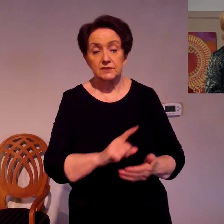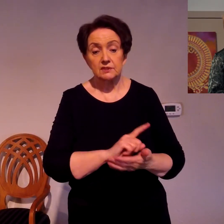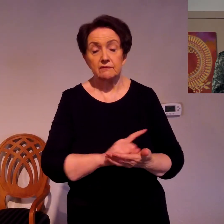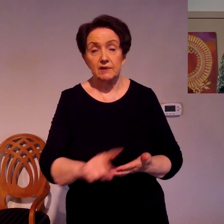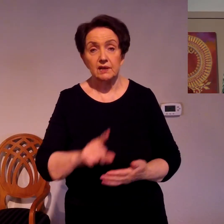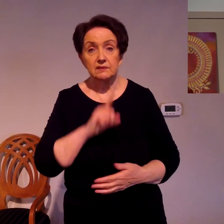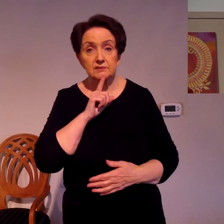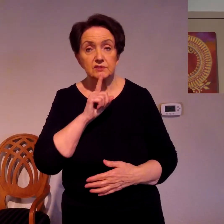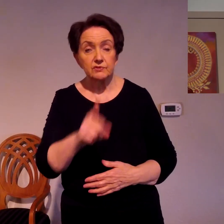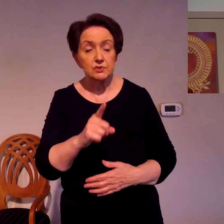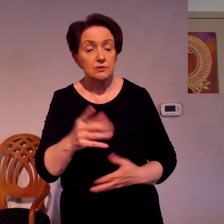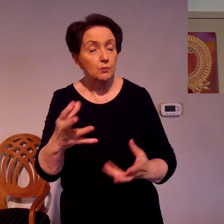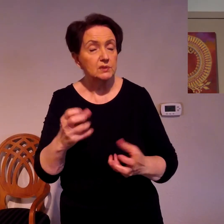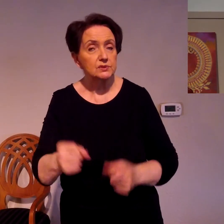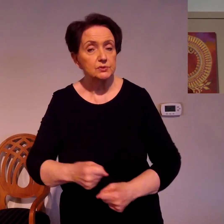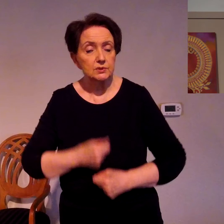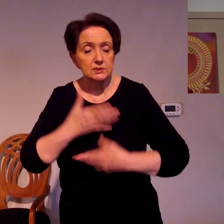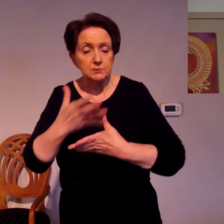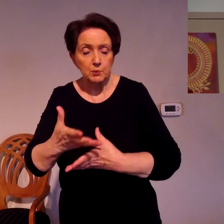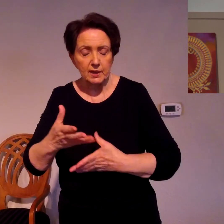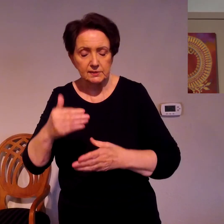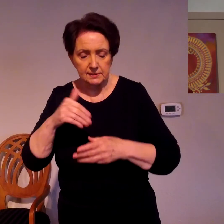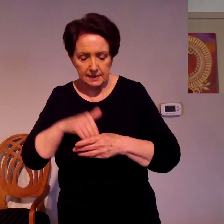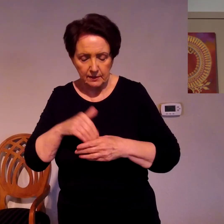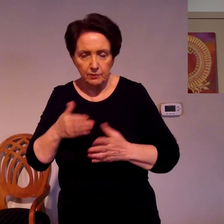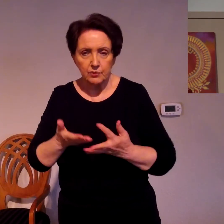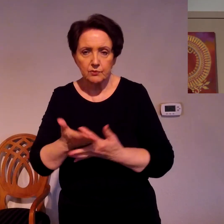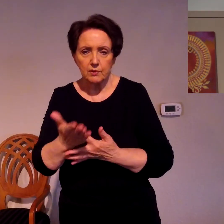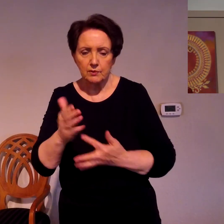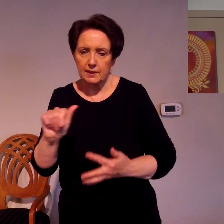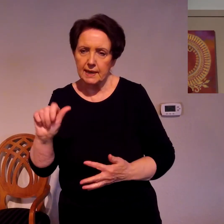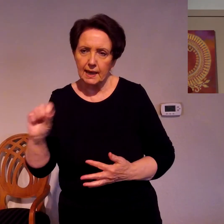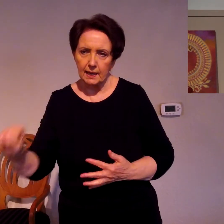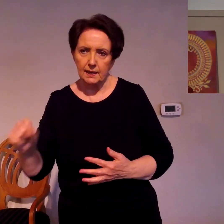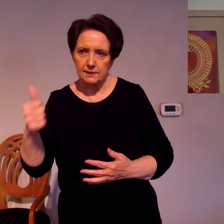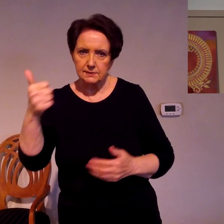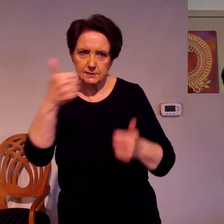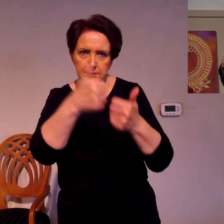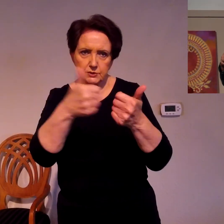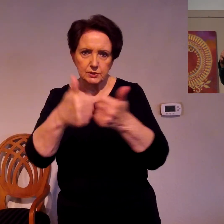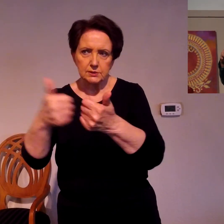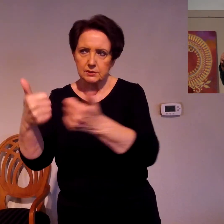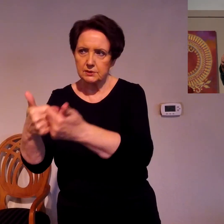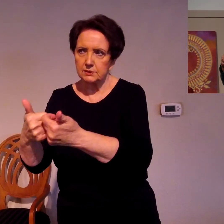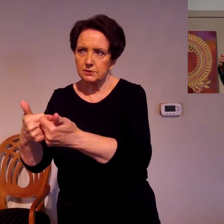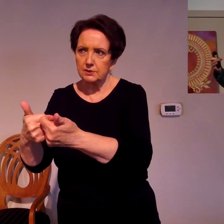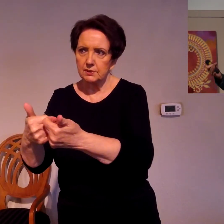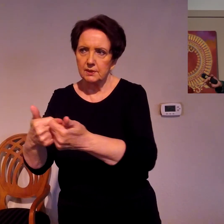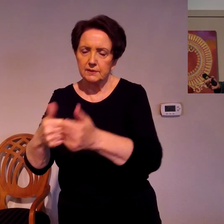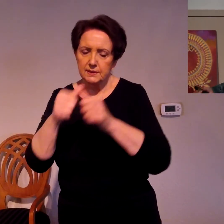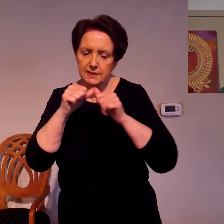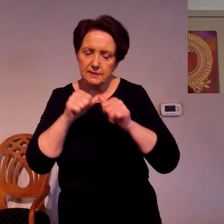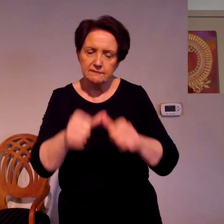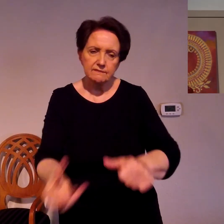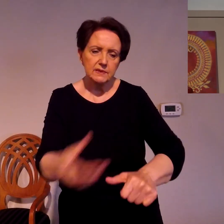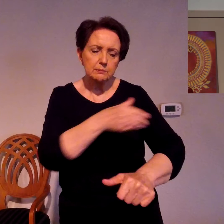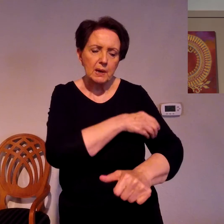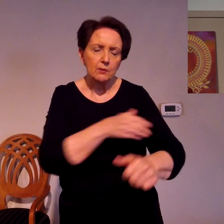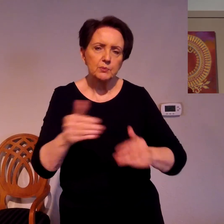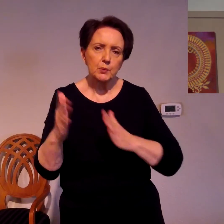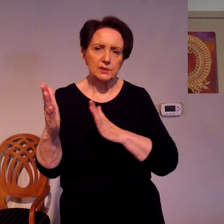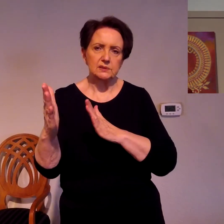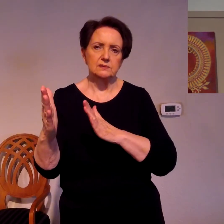fact seeking to express itself in, through, and as each one of us. That infinite power and